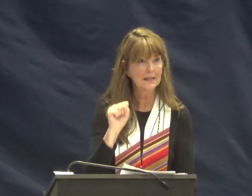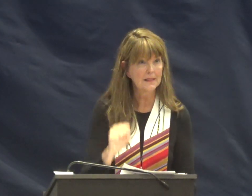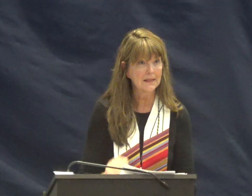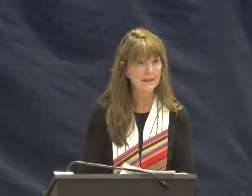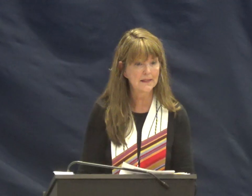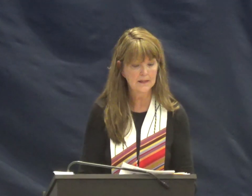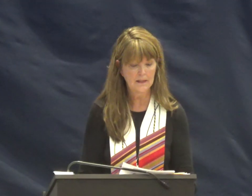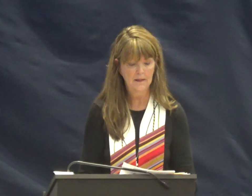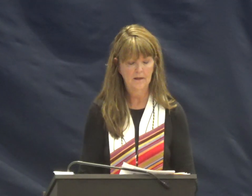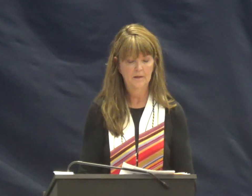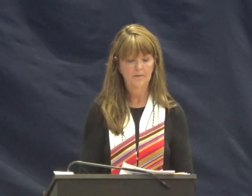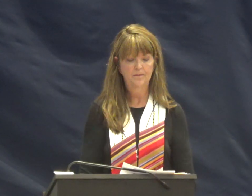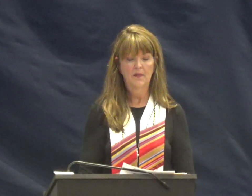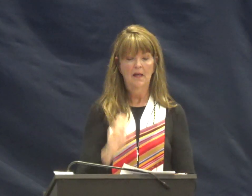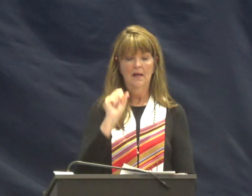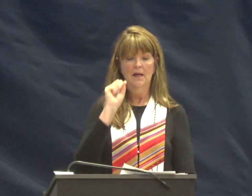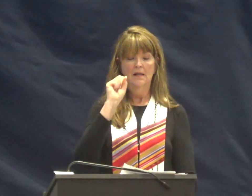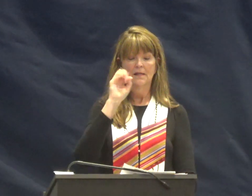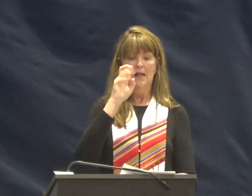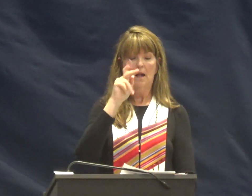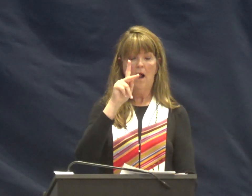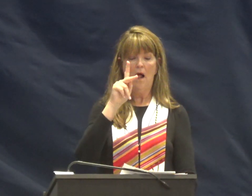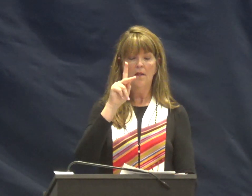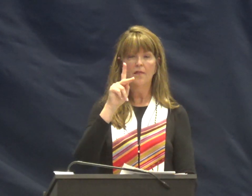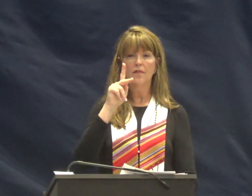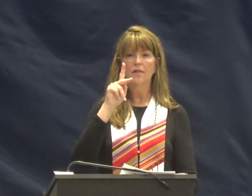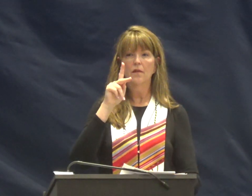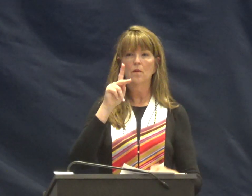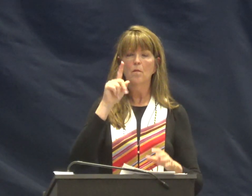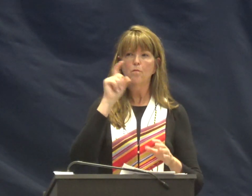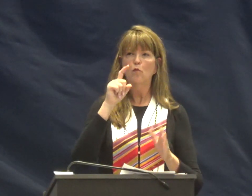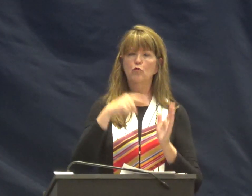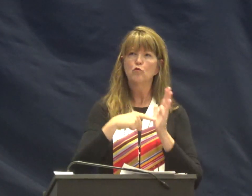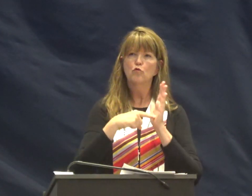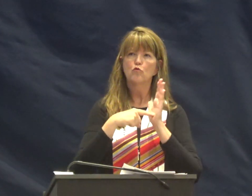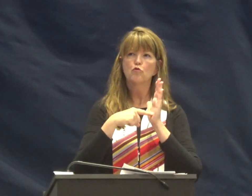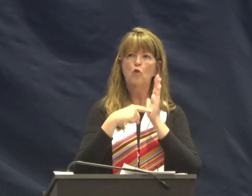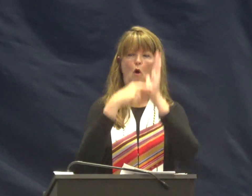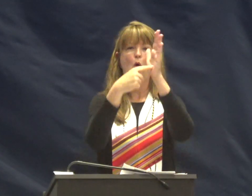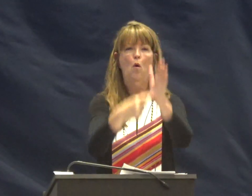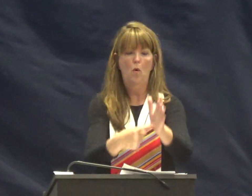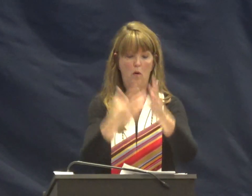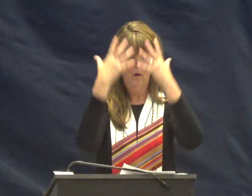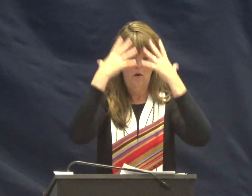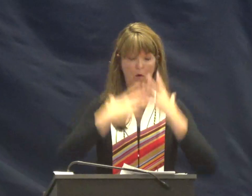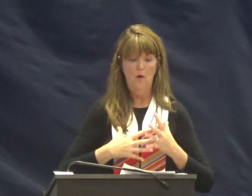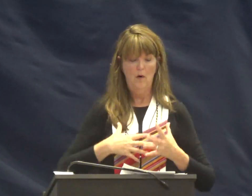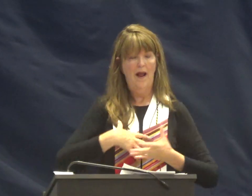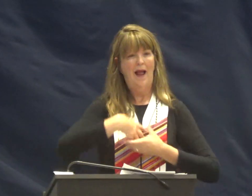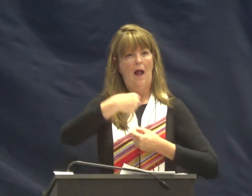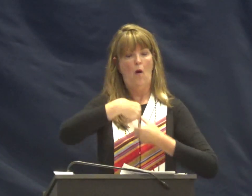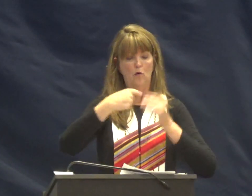And we do that as a reminder to really delve deep and engage in repentance for that 40